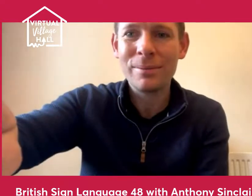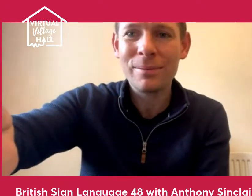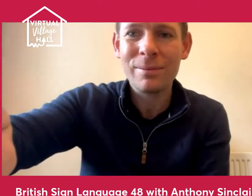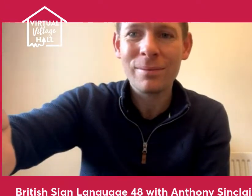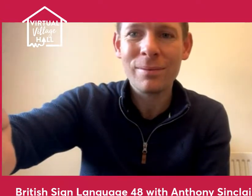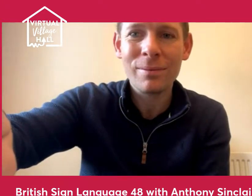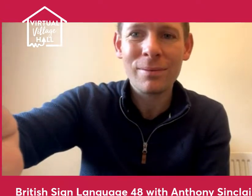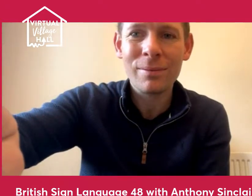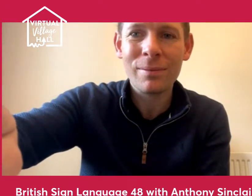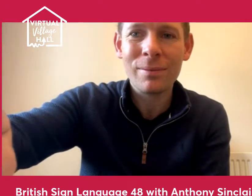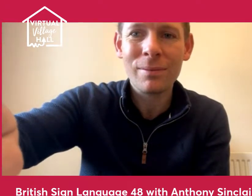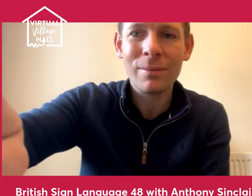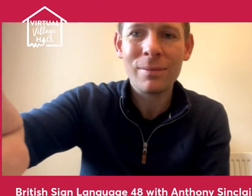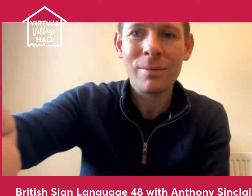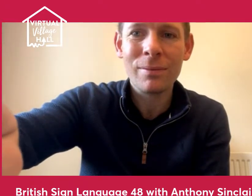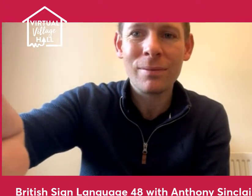Okay, good.